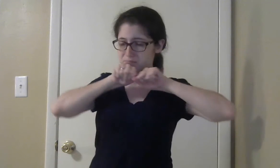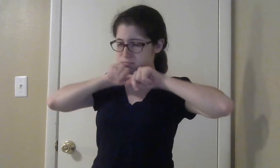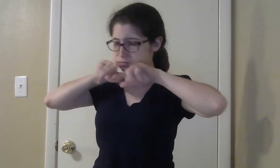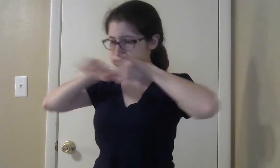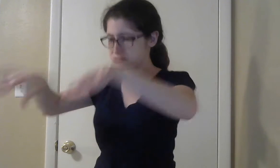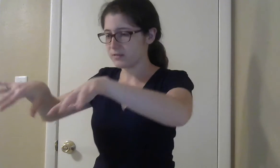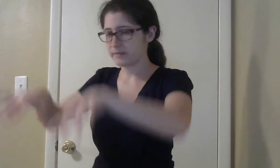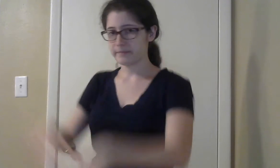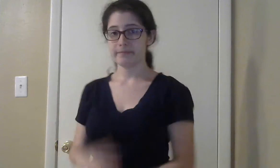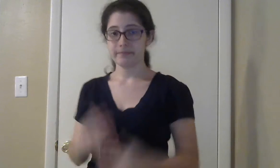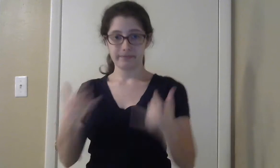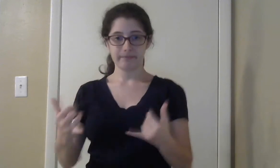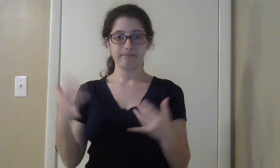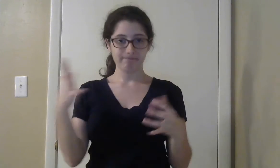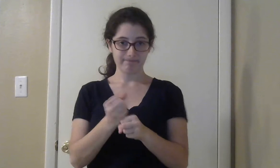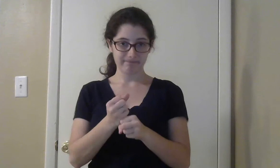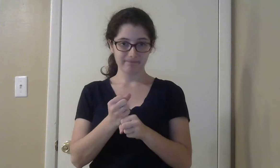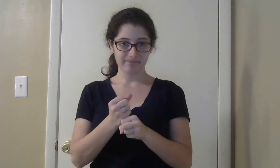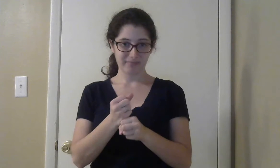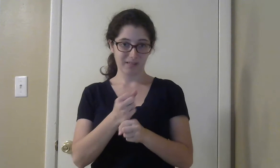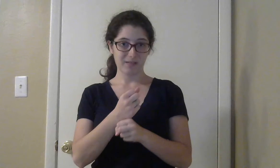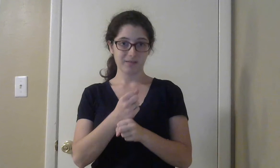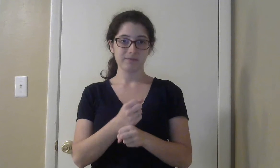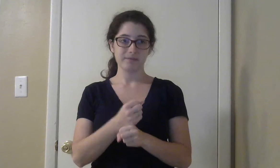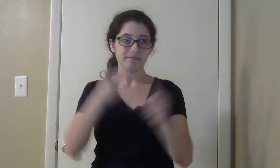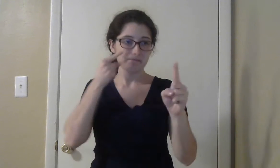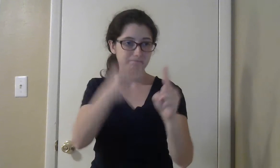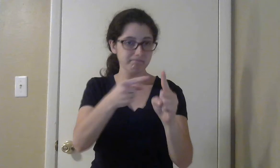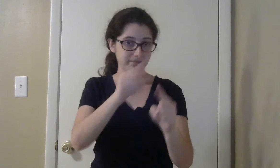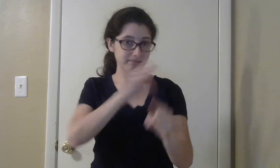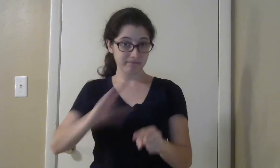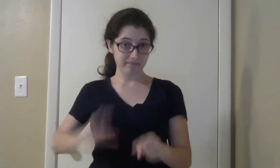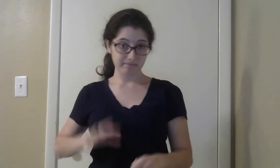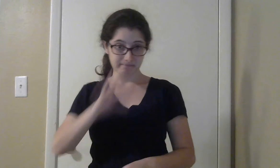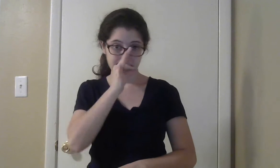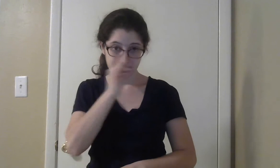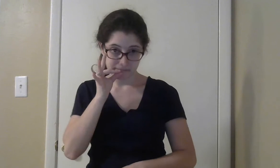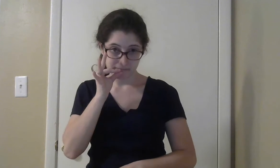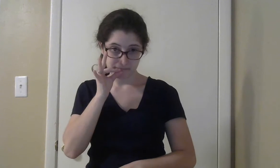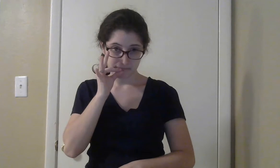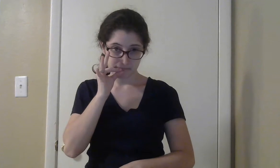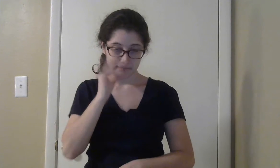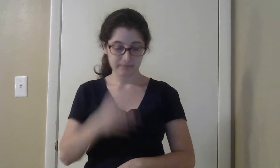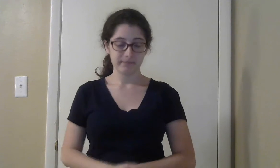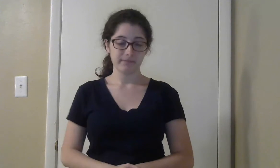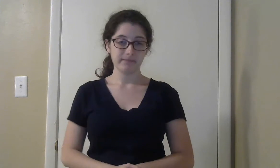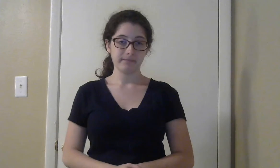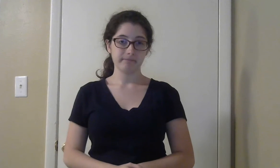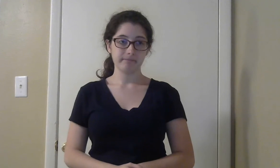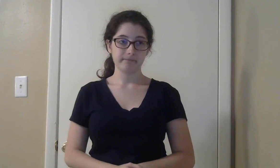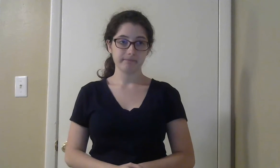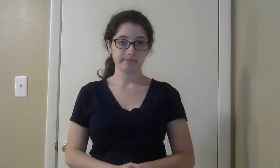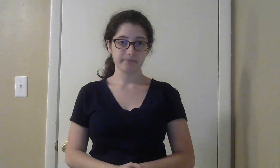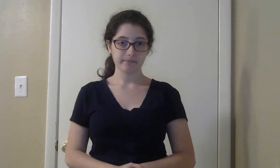the heart of Christian fasting and why we Christians do it. One way to say it is that